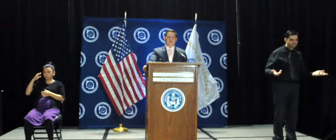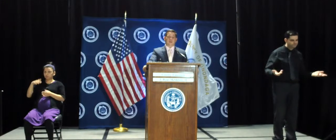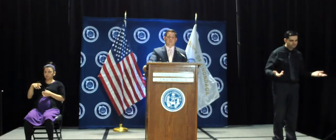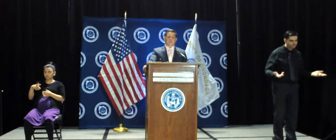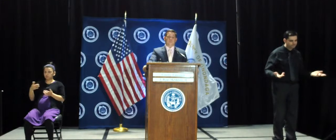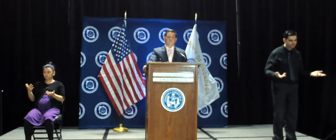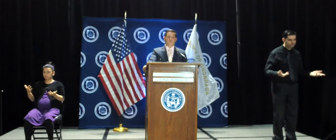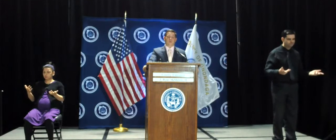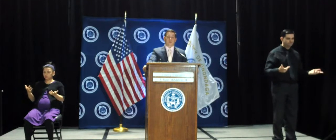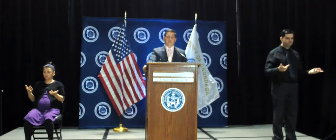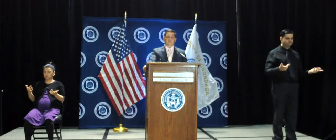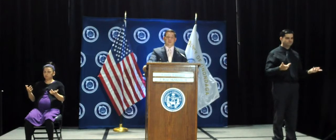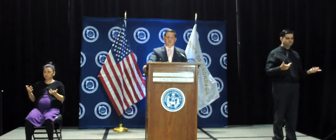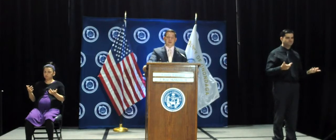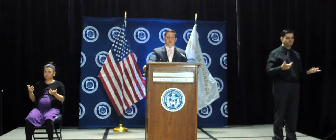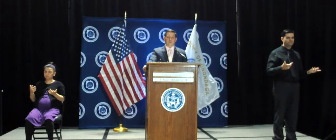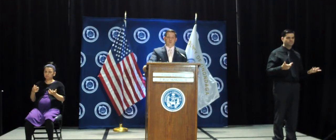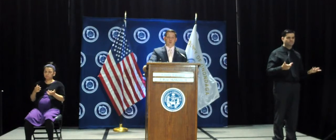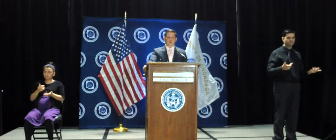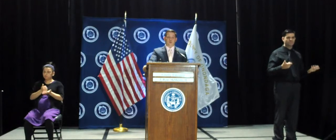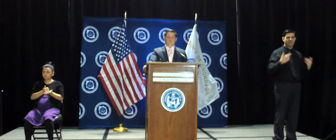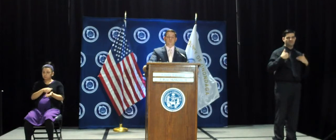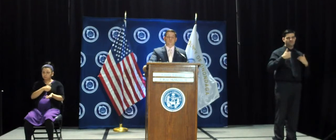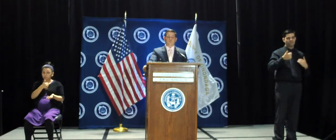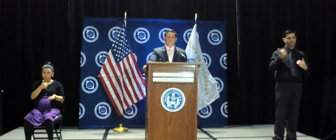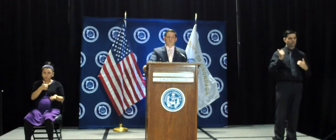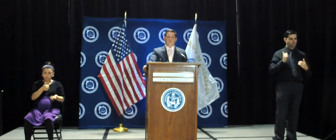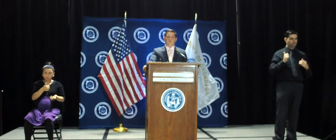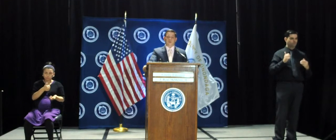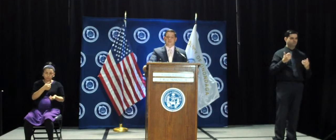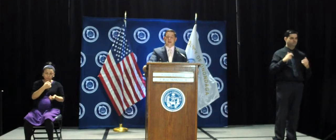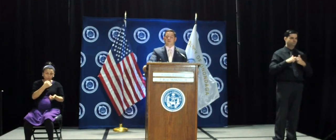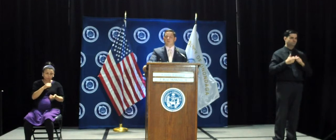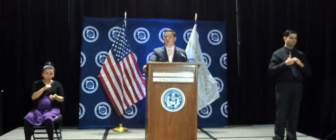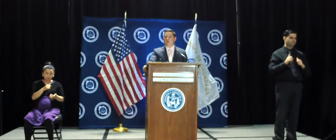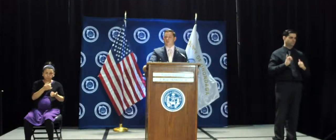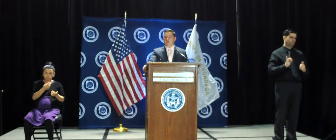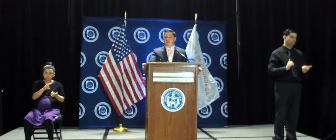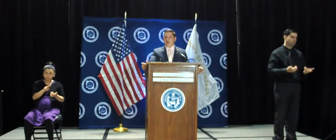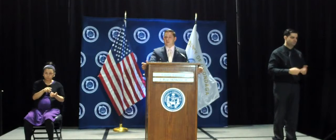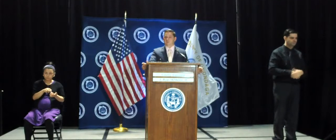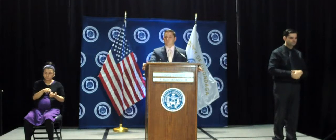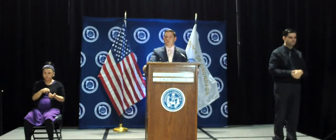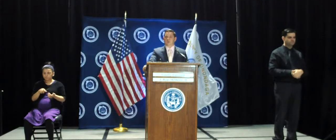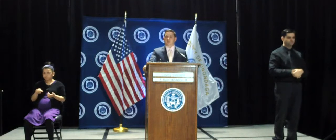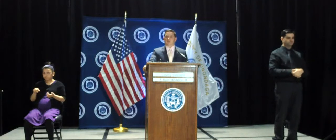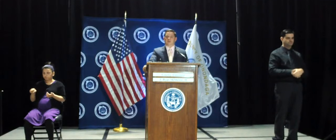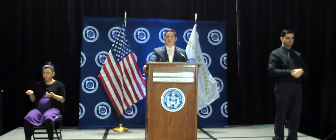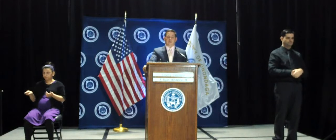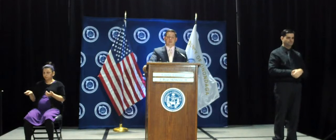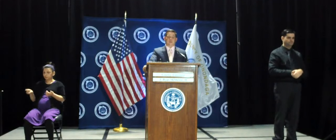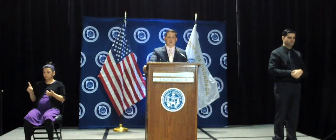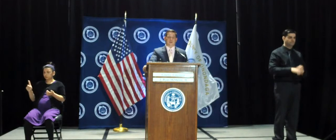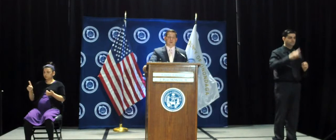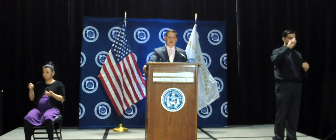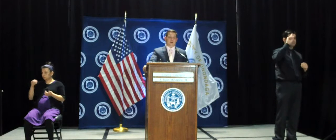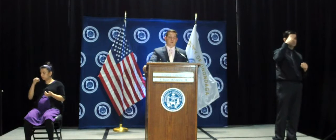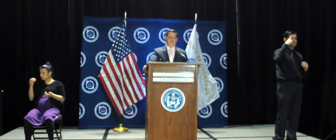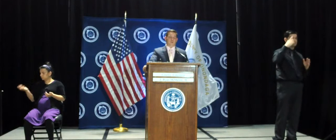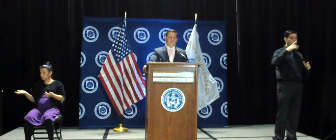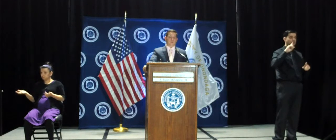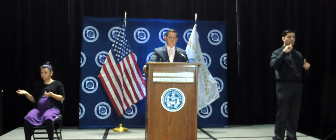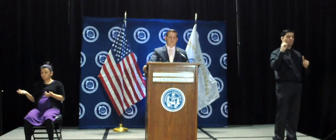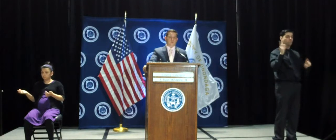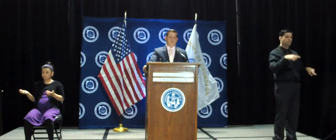I think when you get these executive orders, everybody knows the intent. The intent is that right